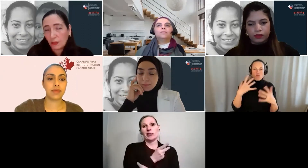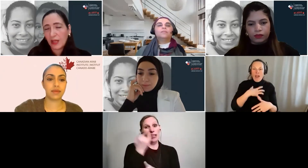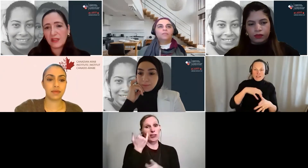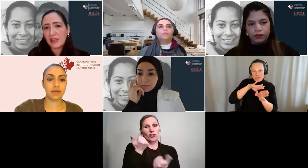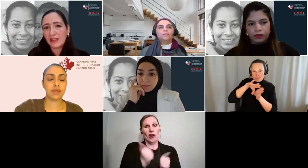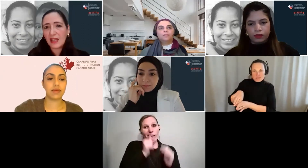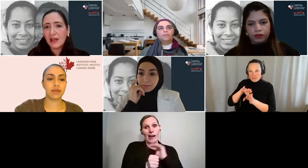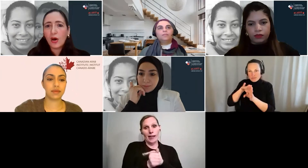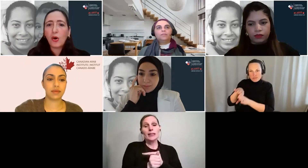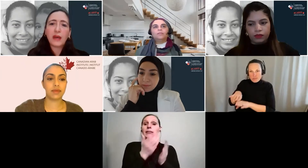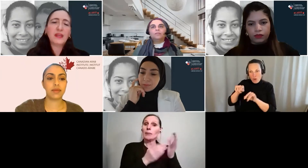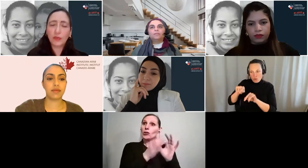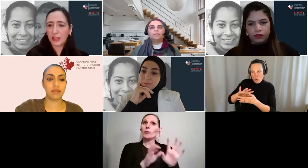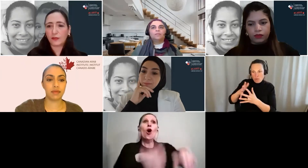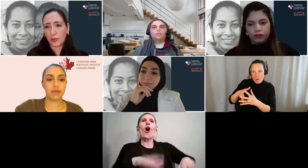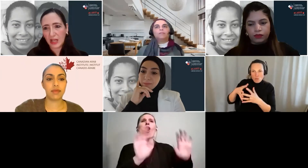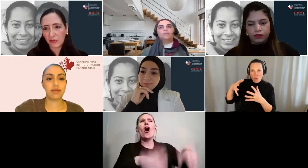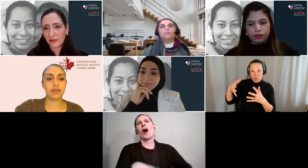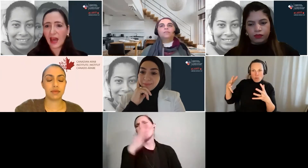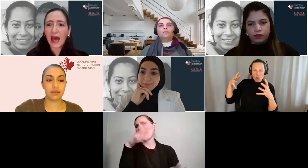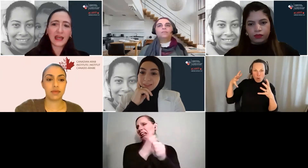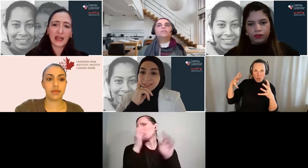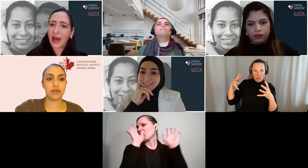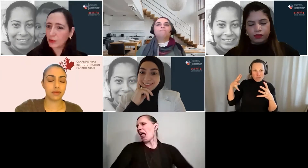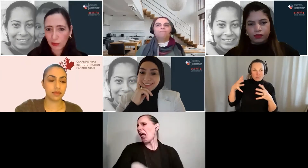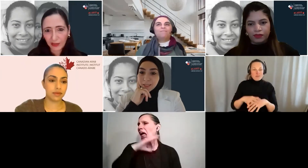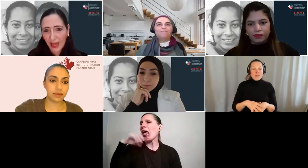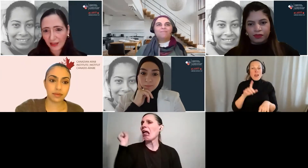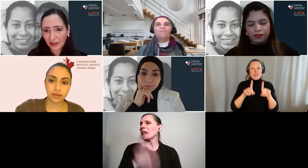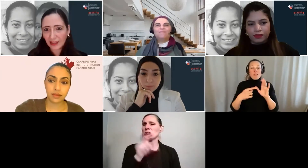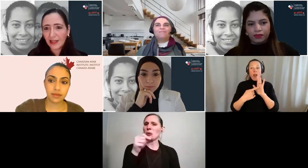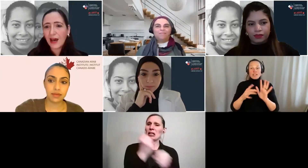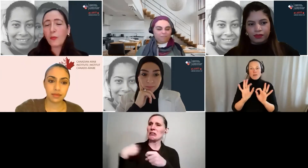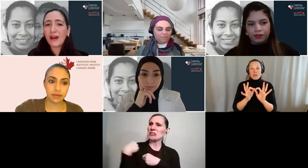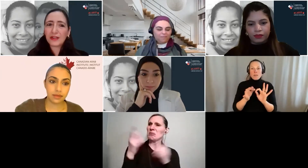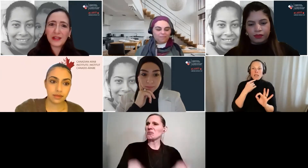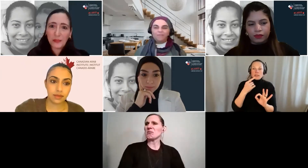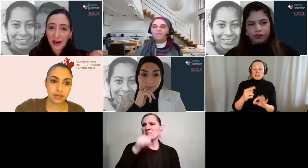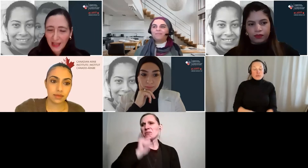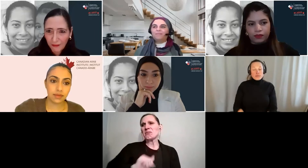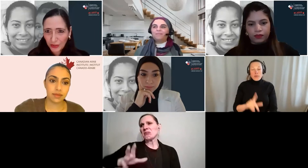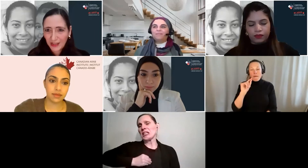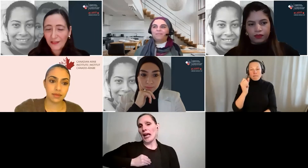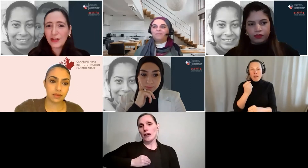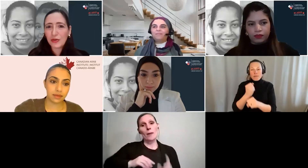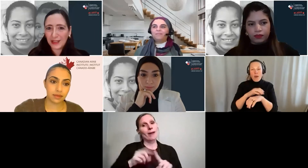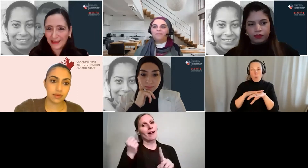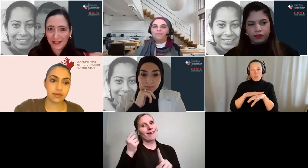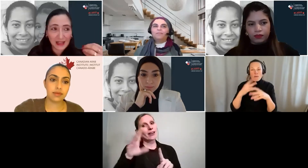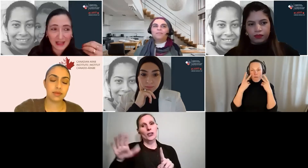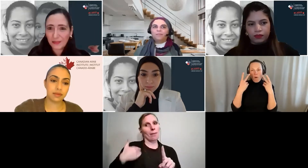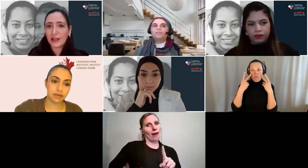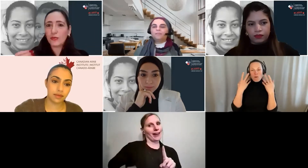that sometimes they say, oh, I've been doing this for 20 years. I can absolutely handle it. However, the body have not given you